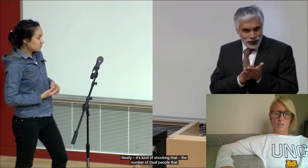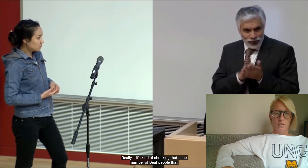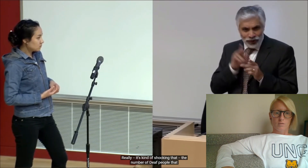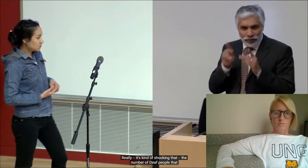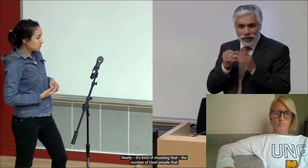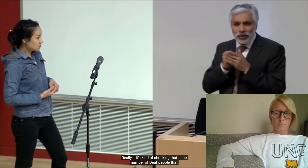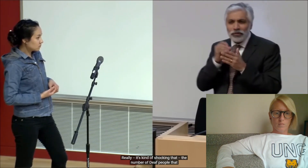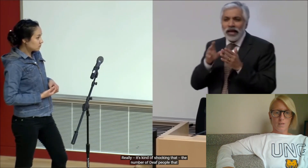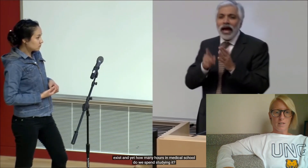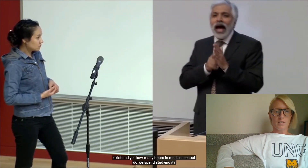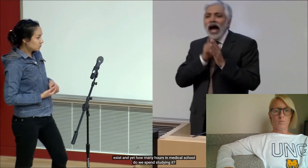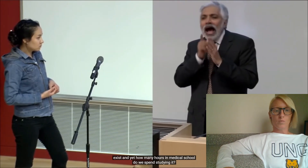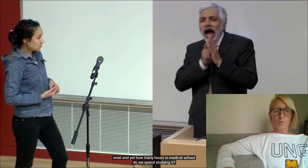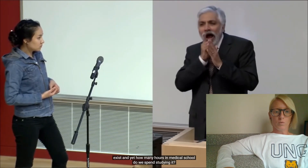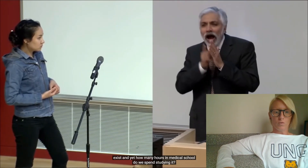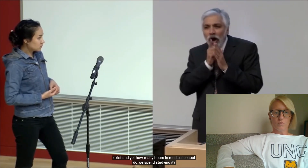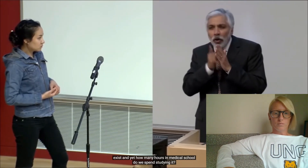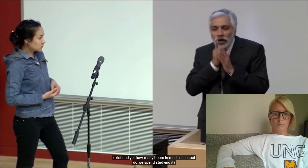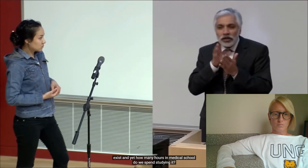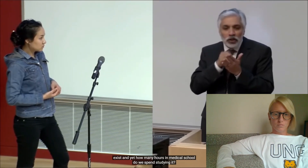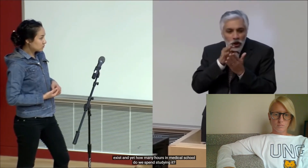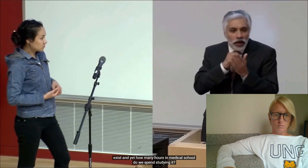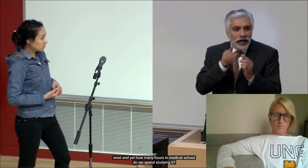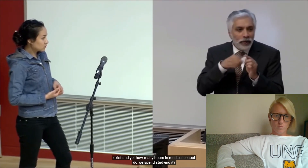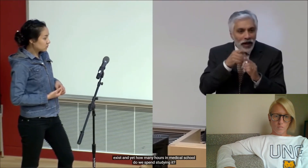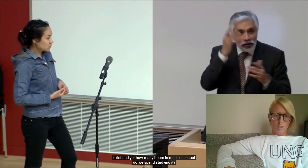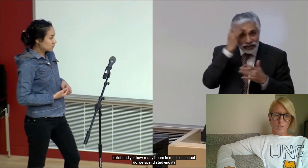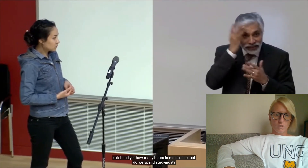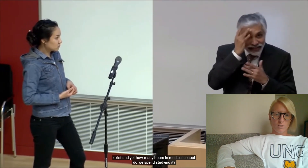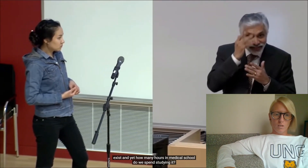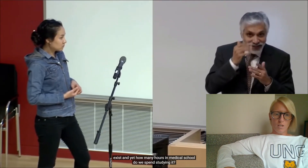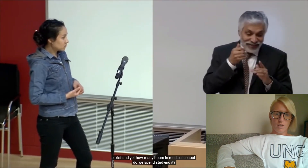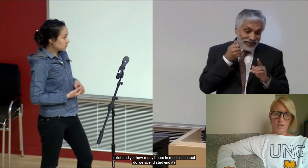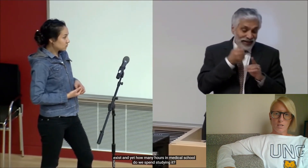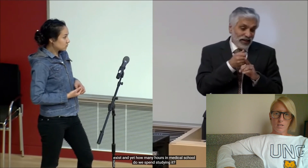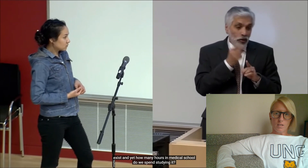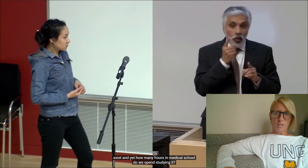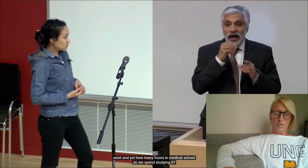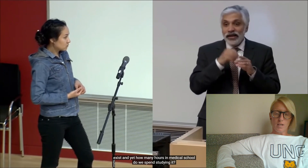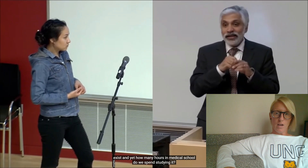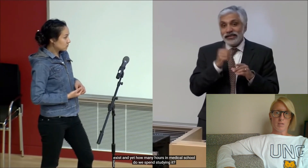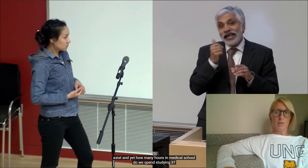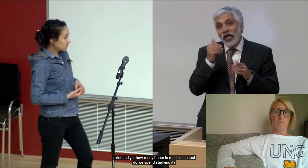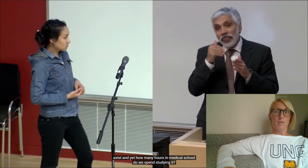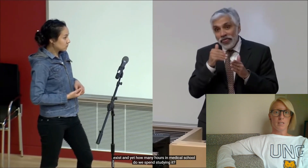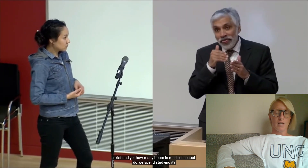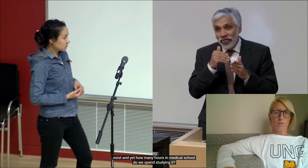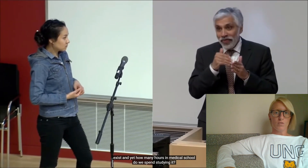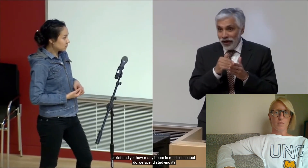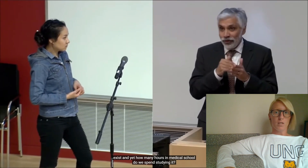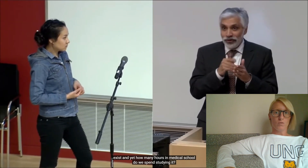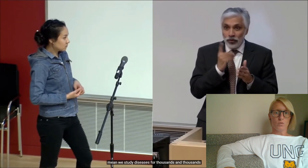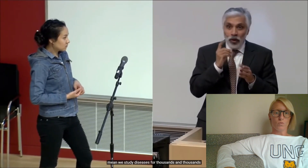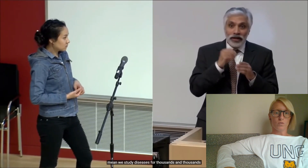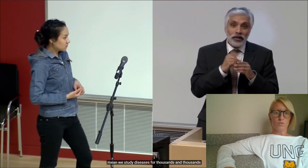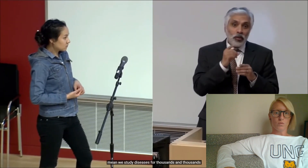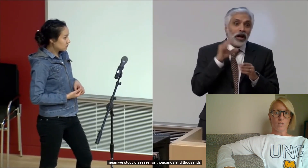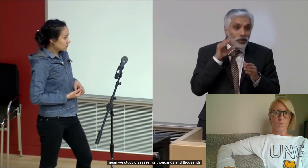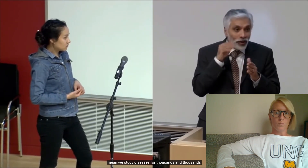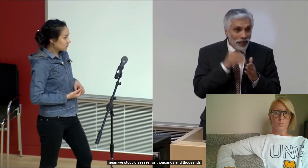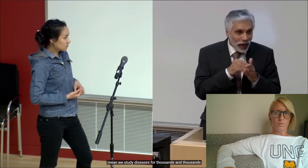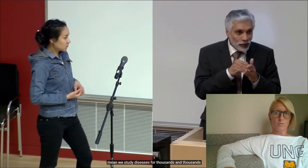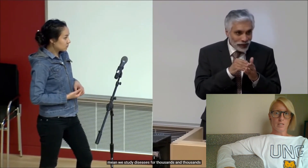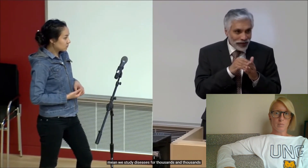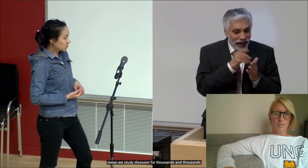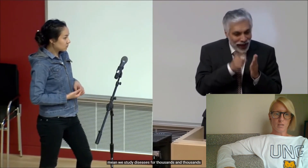deaf people That a number of people that exist, and yet how many hours in medical school do we have spent spend many hours studying in it? medical I mean, school we to